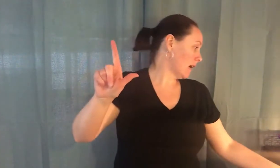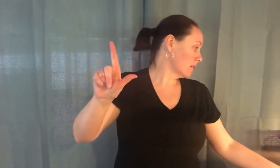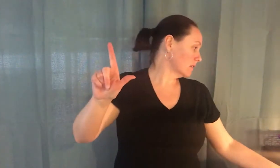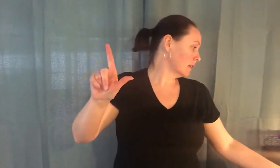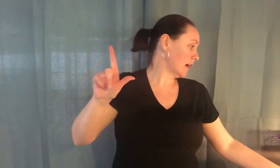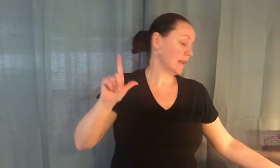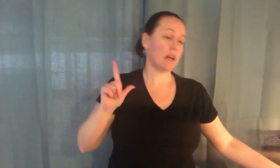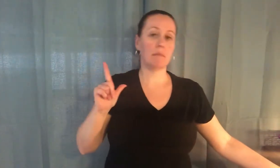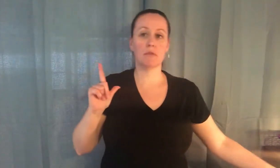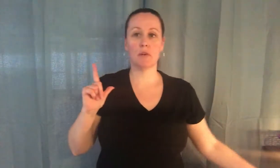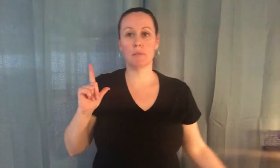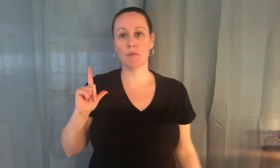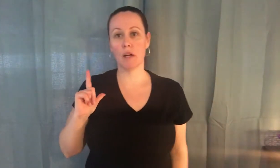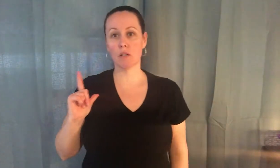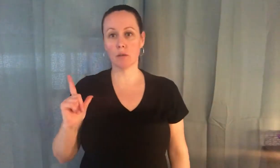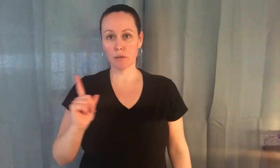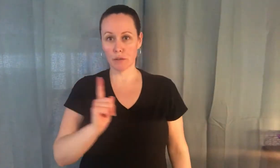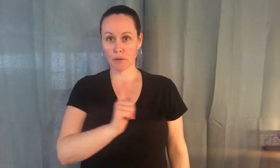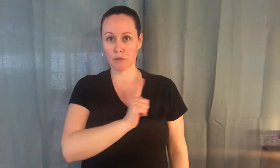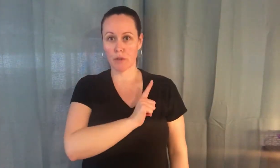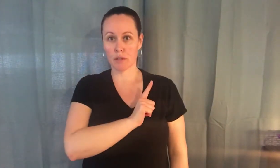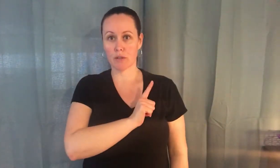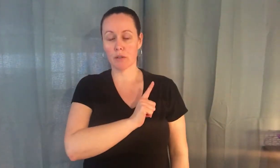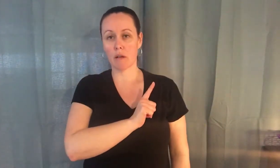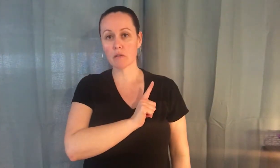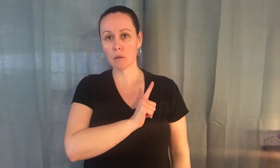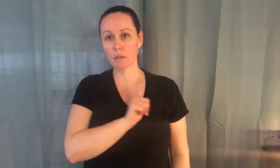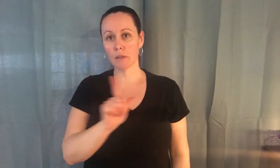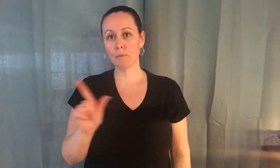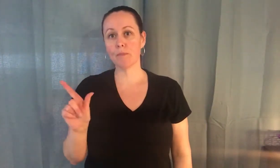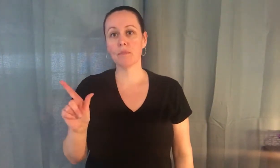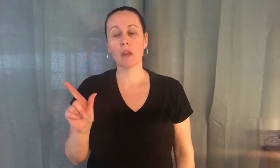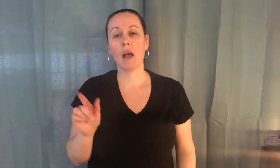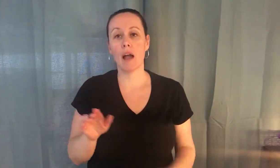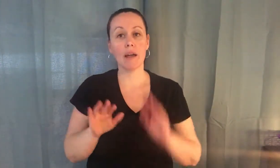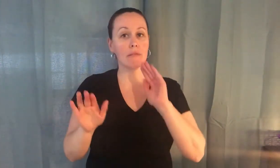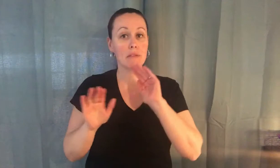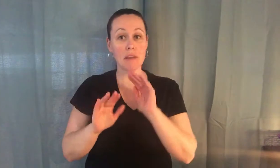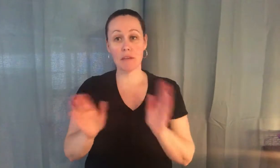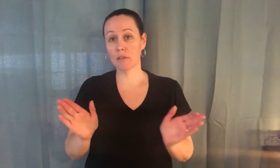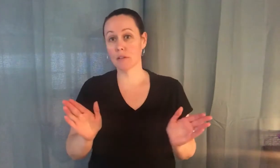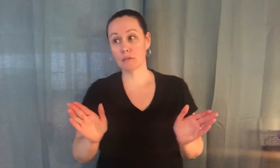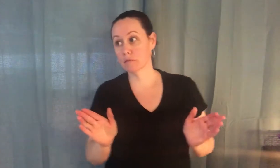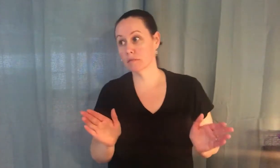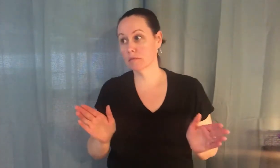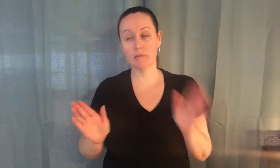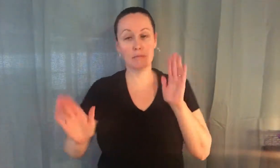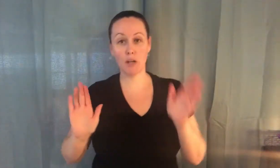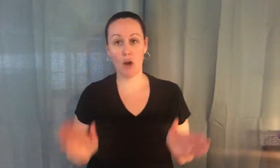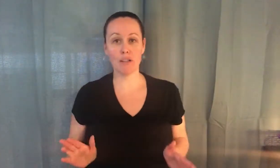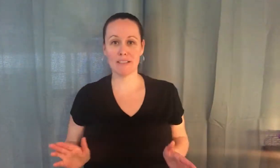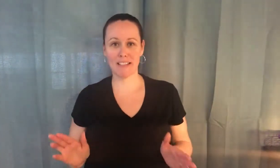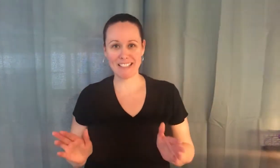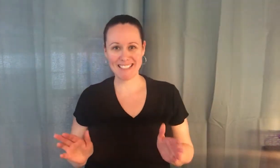L, and it comes from your right shoulder and goes across to your left shoulder. I have never recalled seeing this